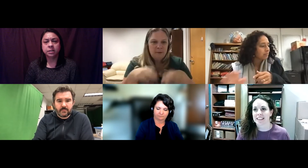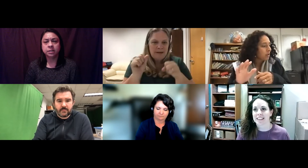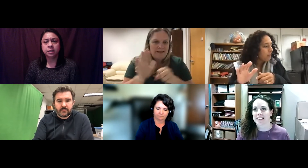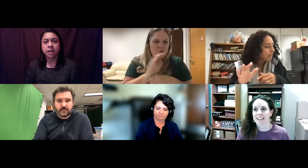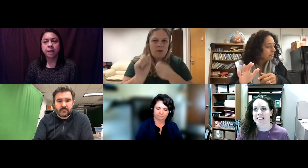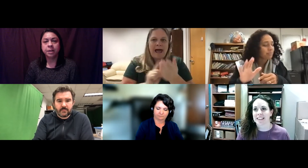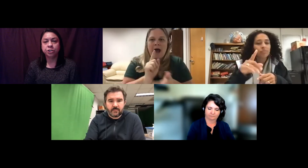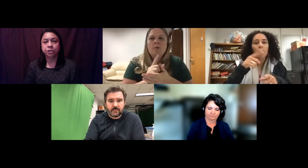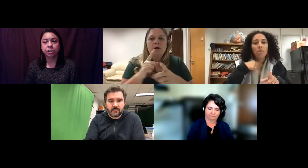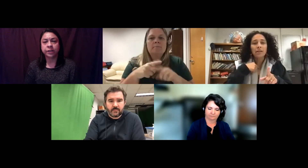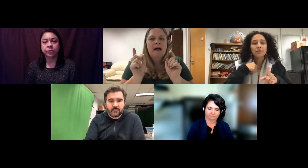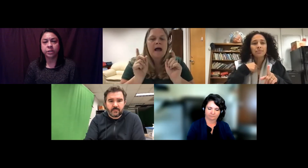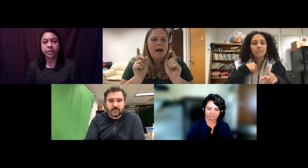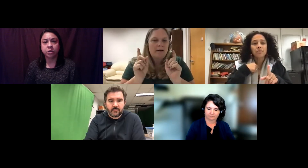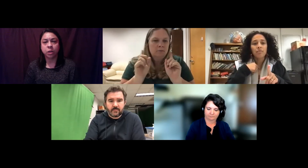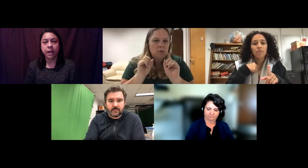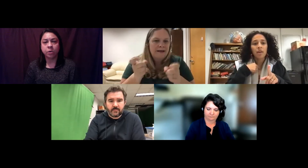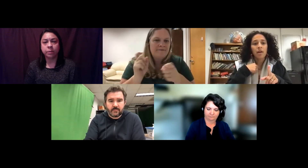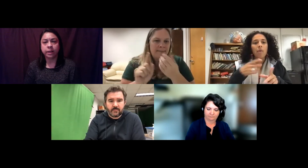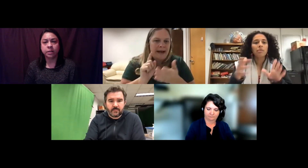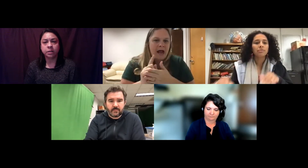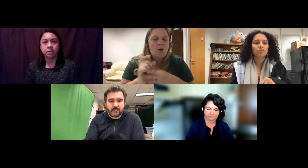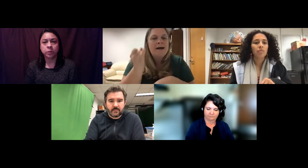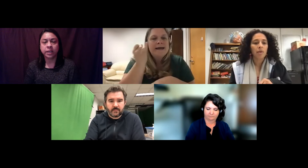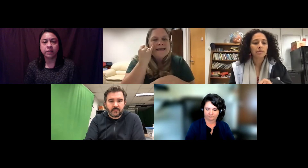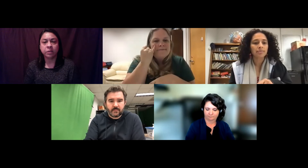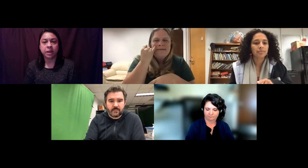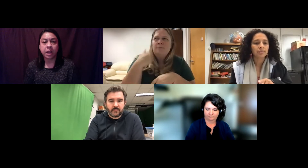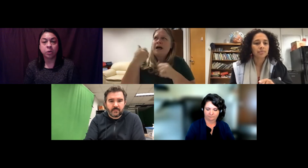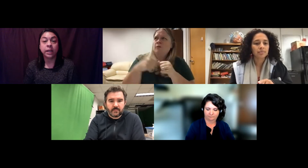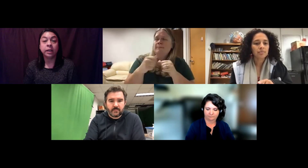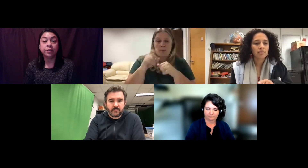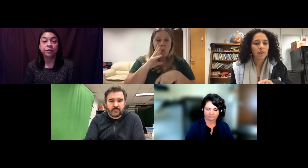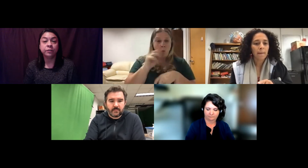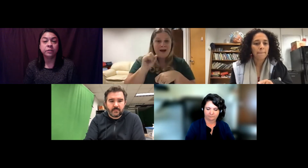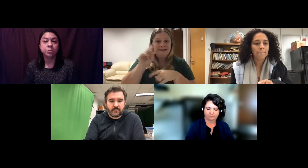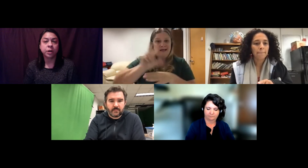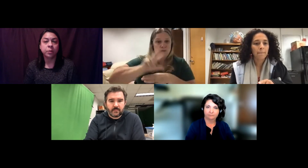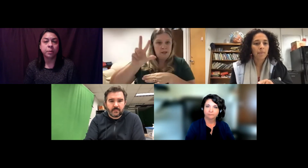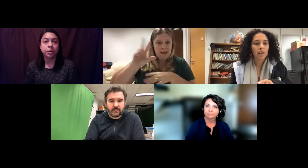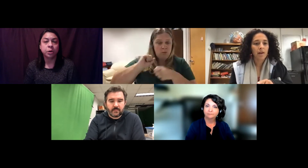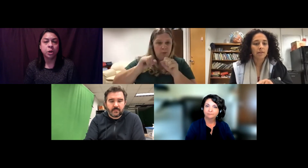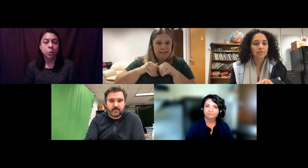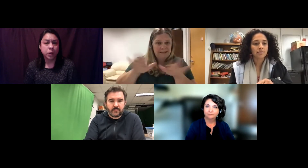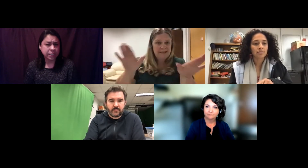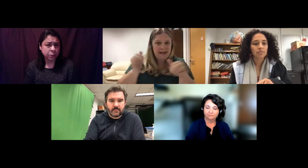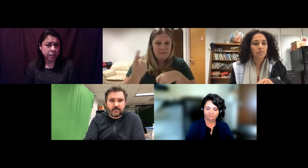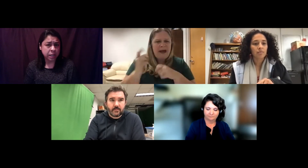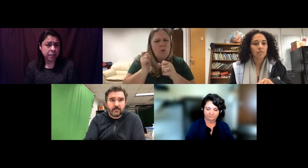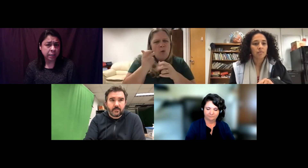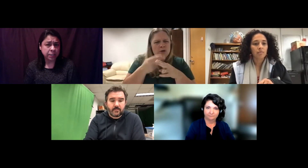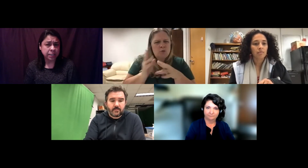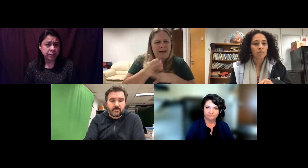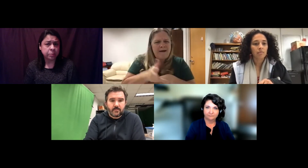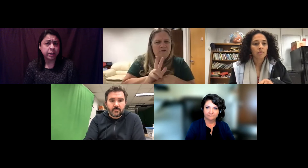minutes. I'm not sure if they'll take the whole hour, but we can give them an hour now I'm trying to remember, was it 3